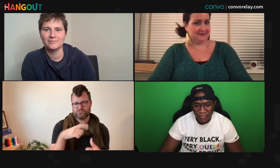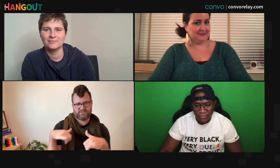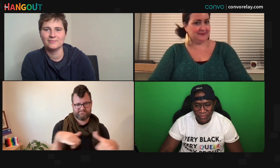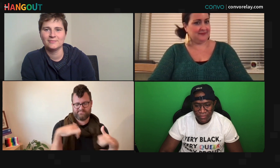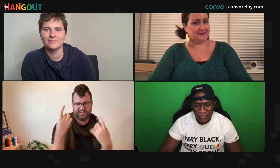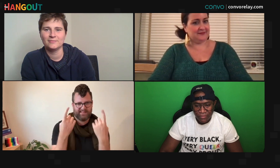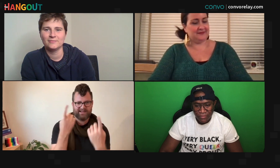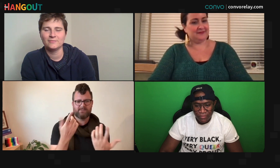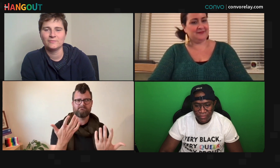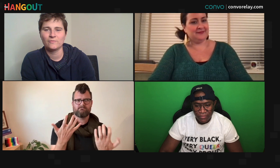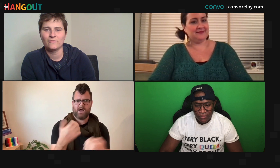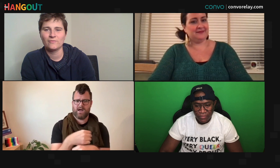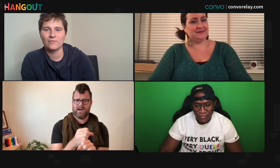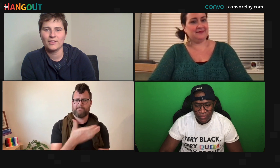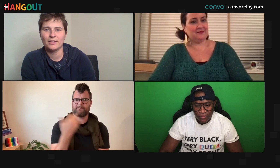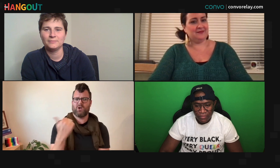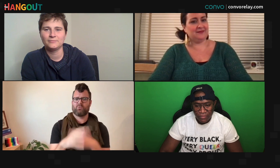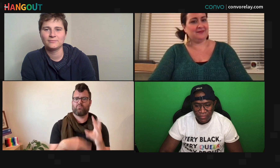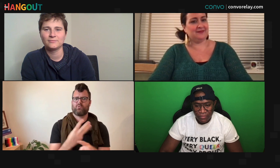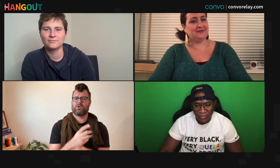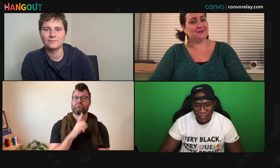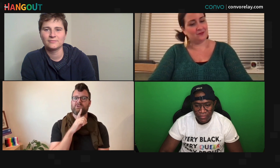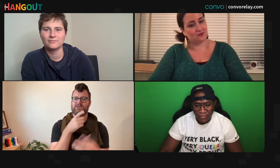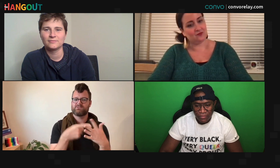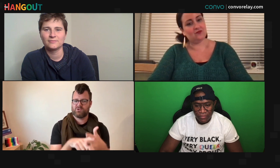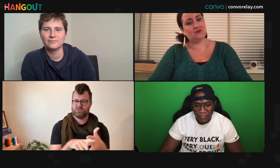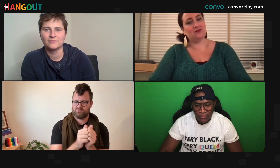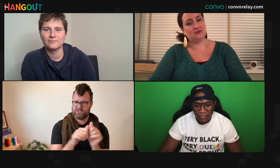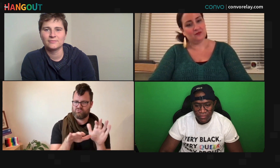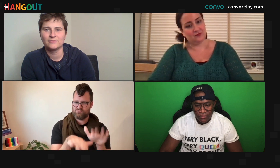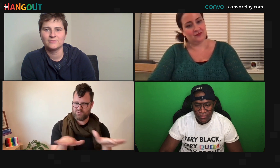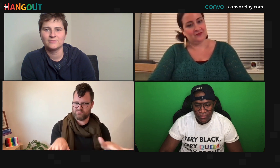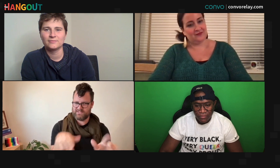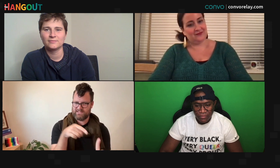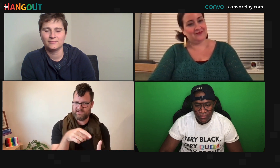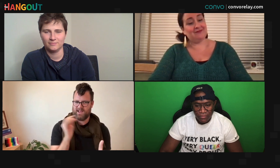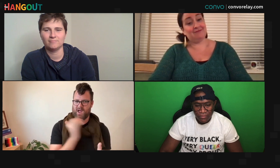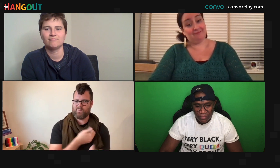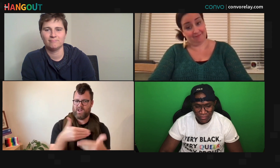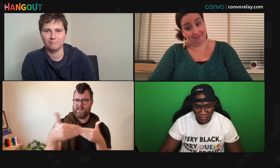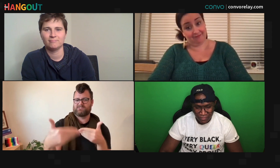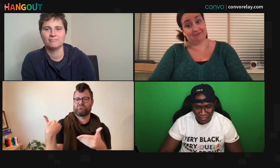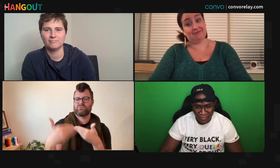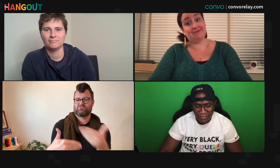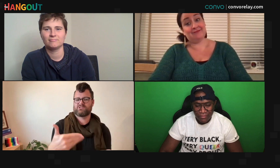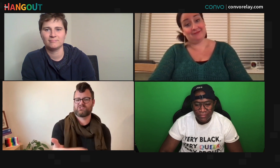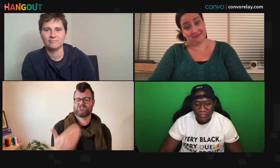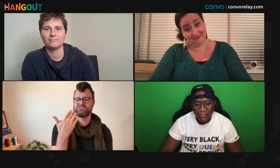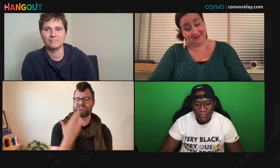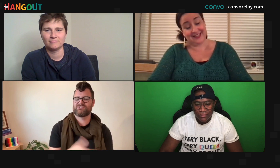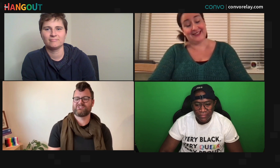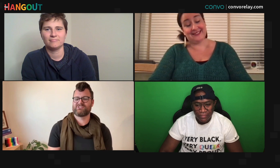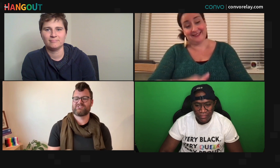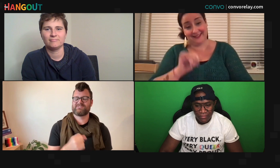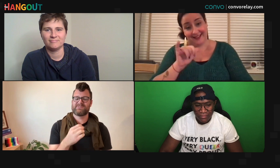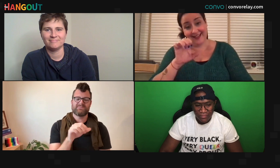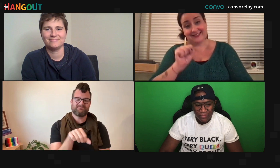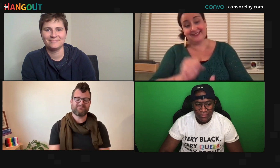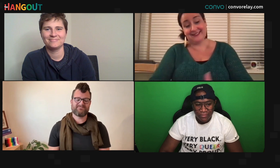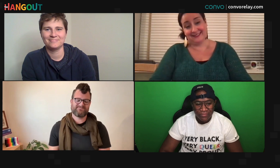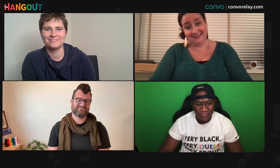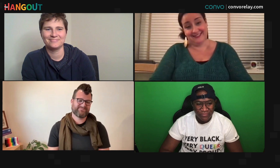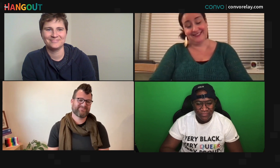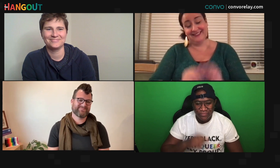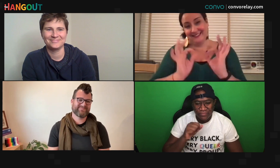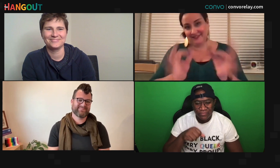dialogue in social media and in person. I'm sure we all are thinking the same thing. We want to make a better world and community, and it starts